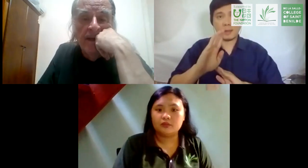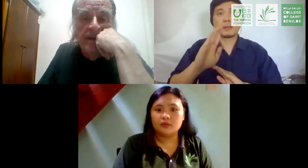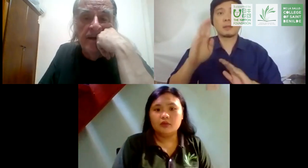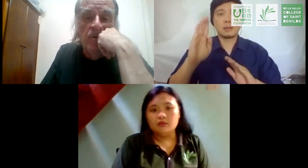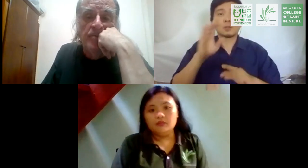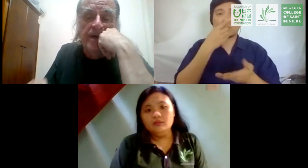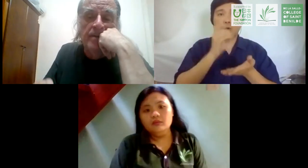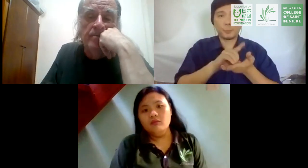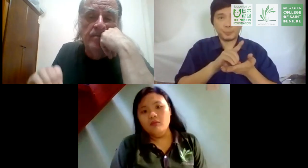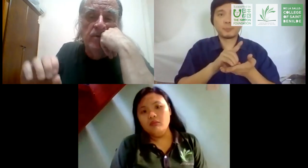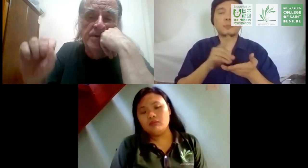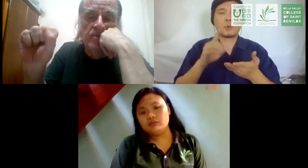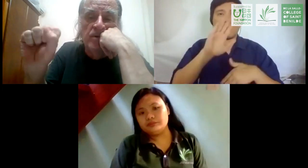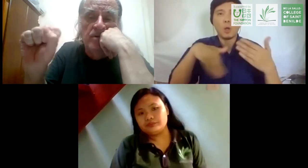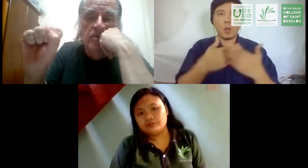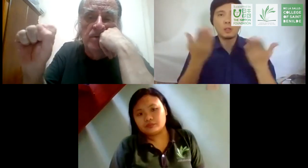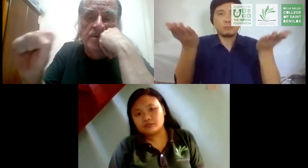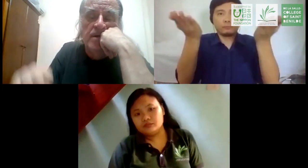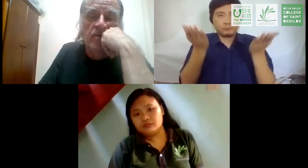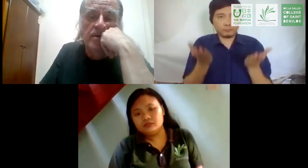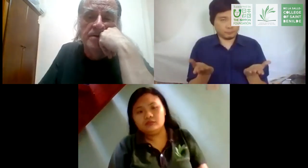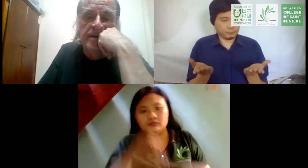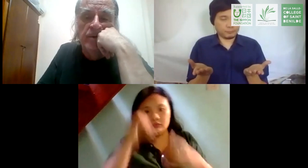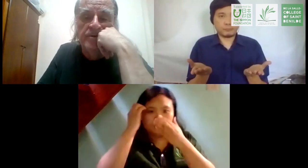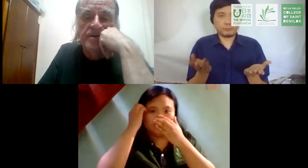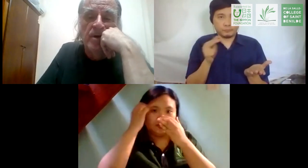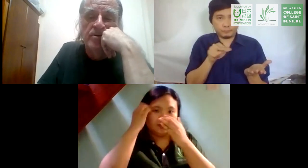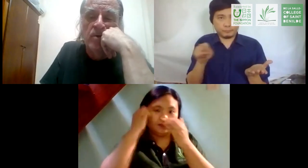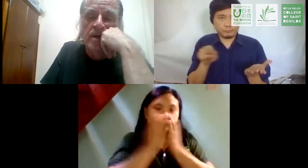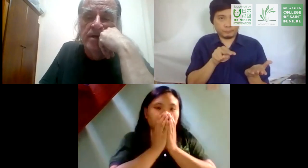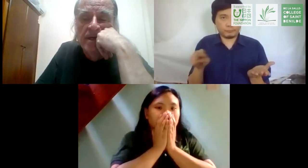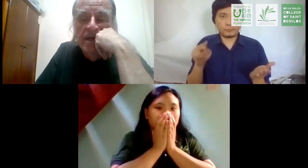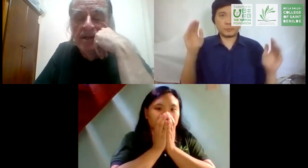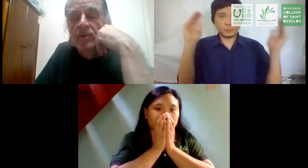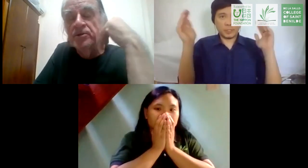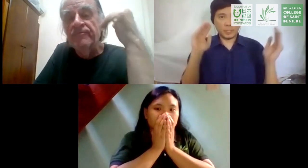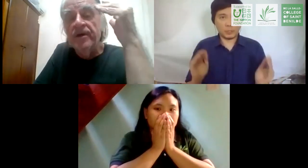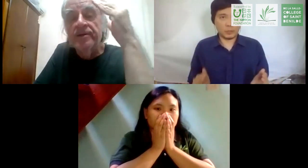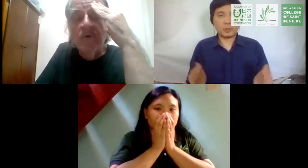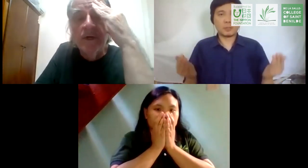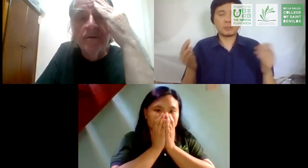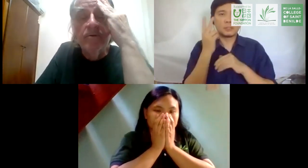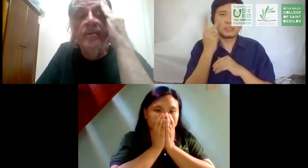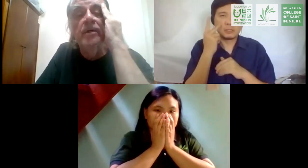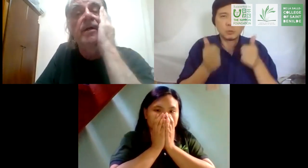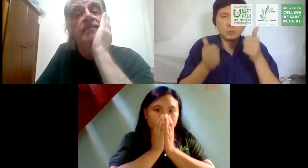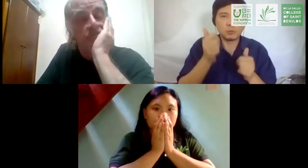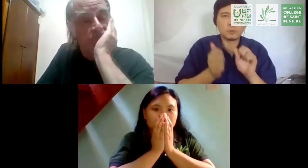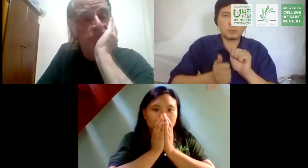then we'll pick up. We'll start with and see which is the most effective way to communicate.